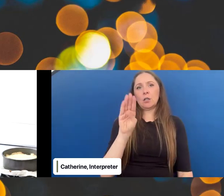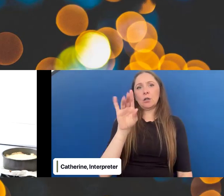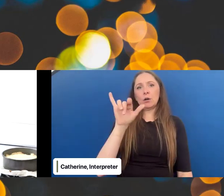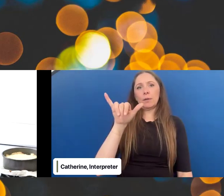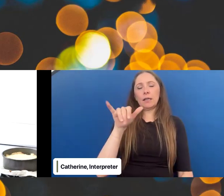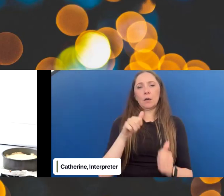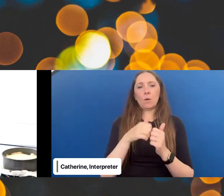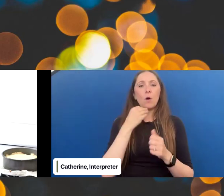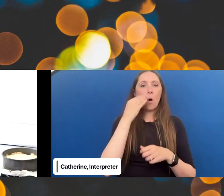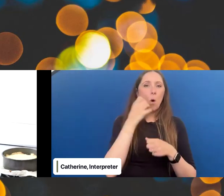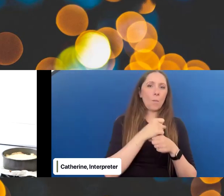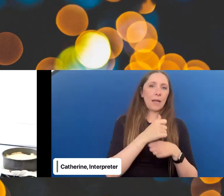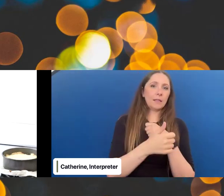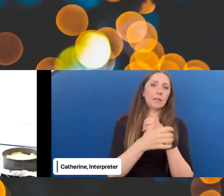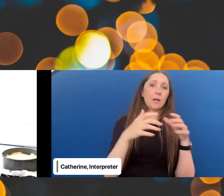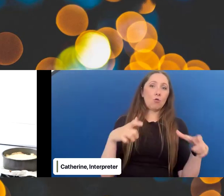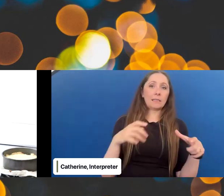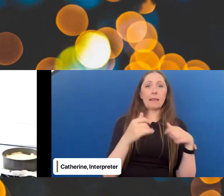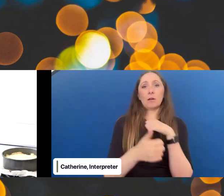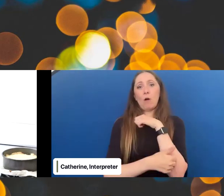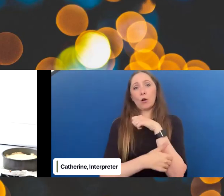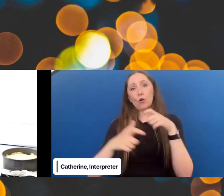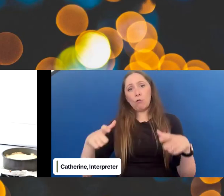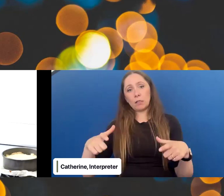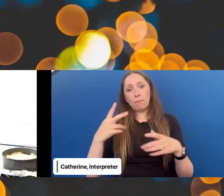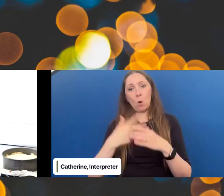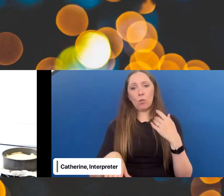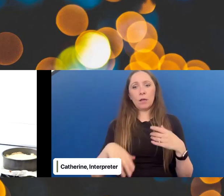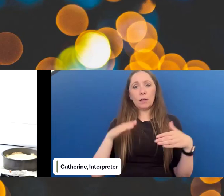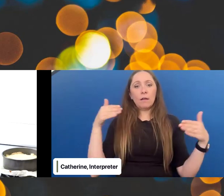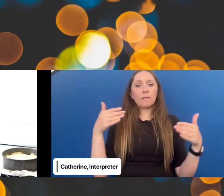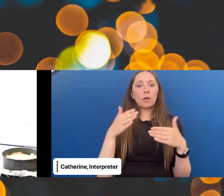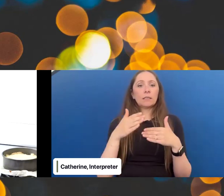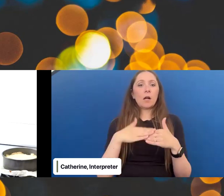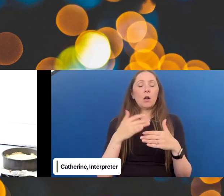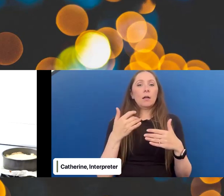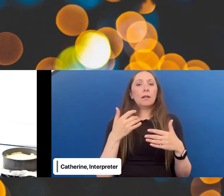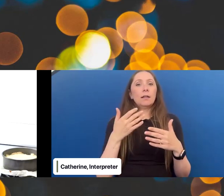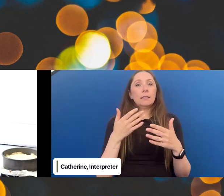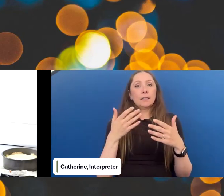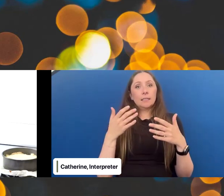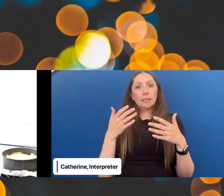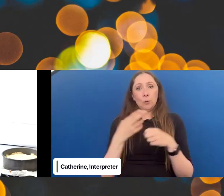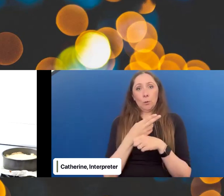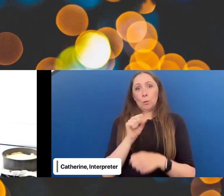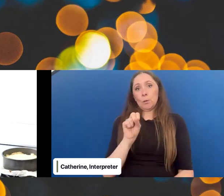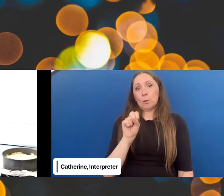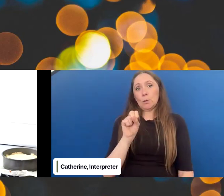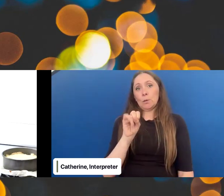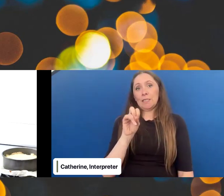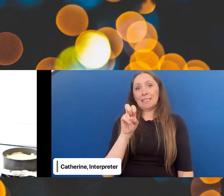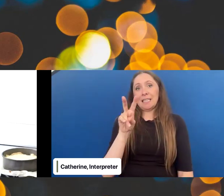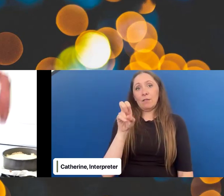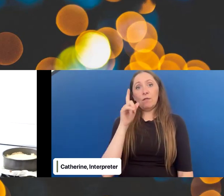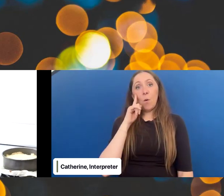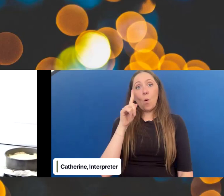homemade crust and the graham crackers. So we're just going to focus on passing the raspberry coulis through the sieve. Let me turn the camera so I can show you